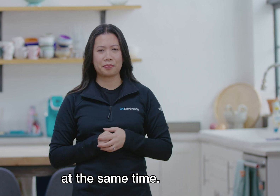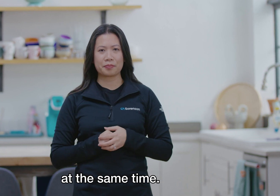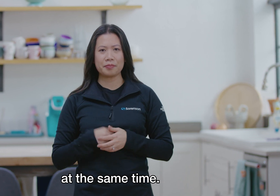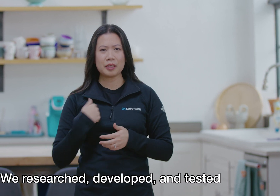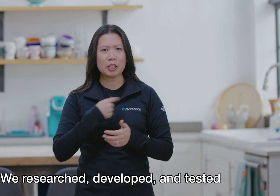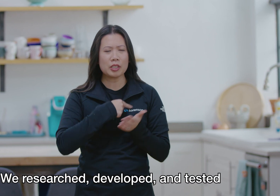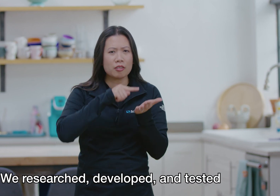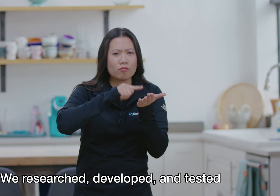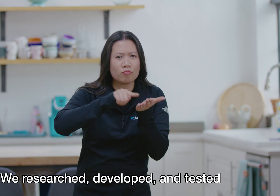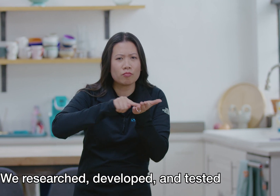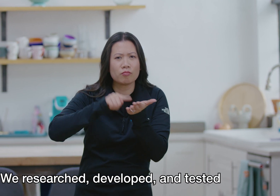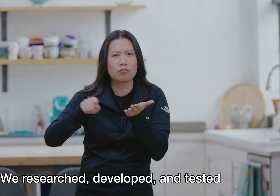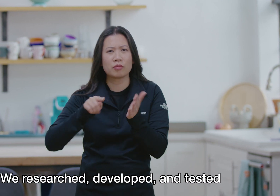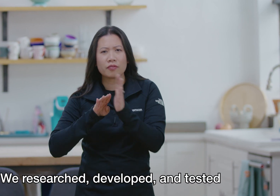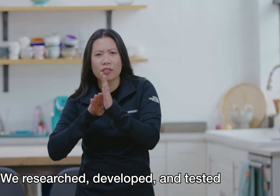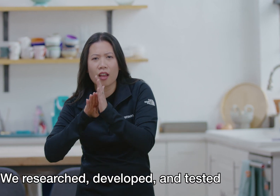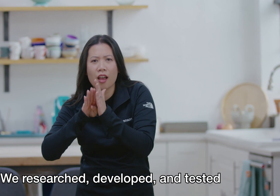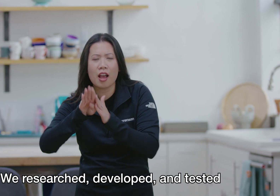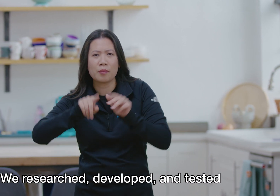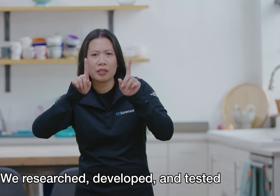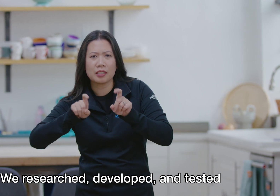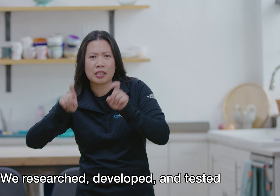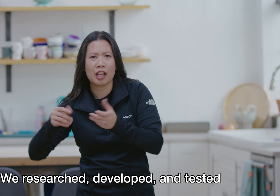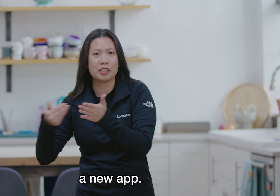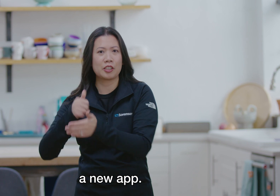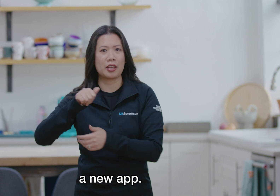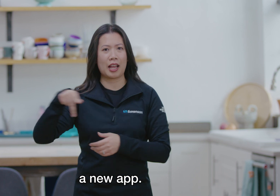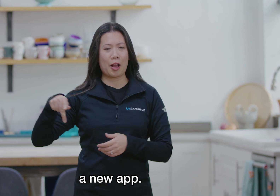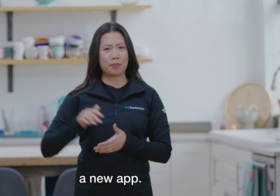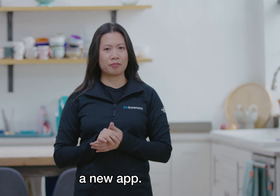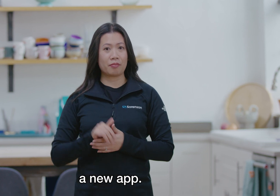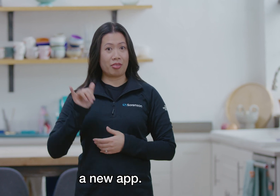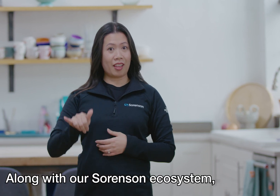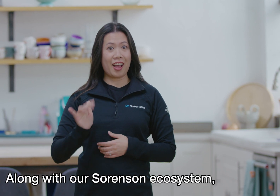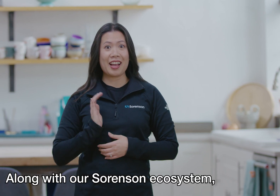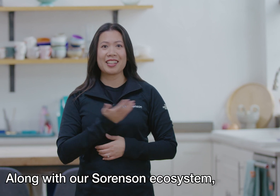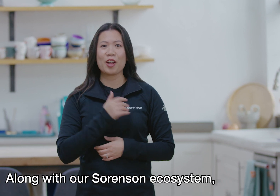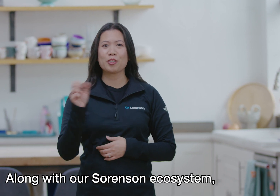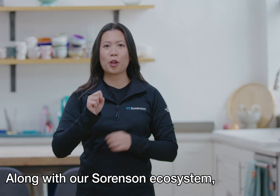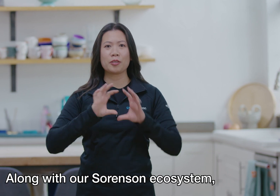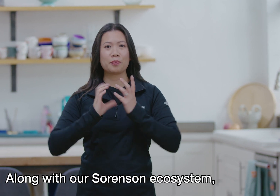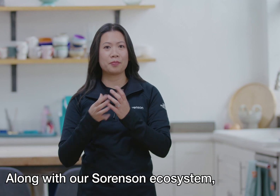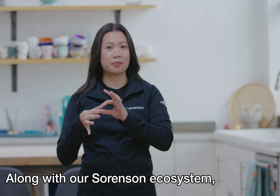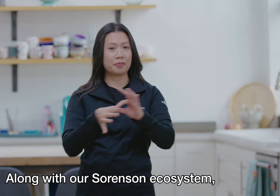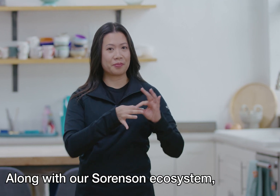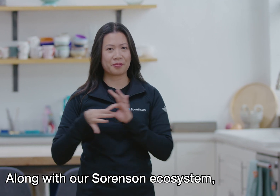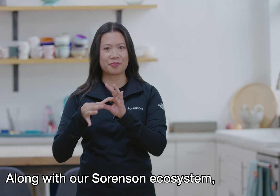We researched, developed, and tested a new app. Along with our Sorenson ecosystem, we were the first to release